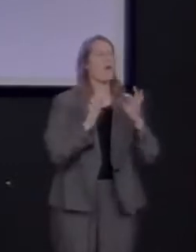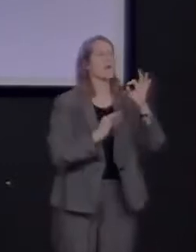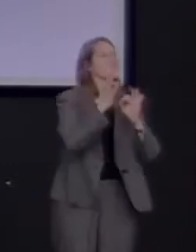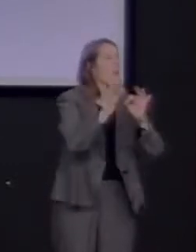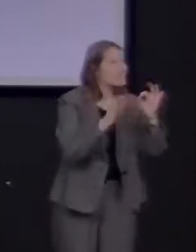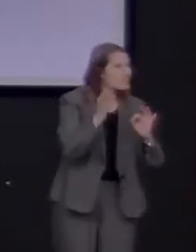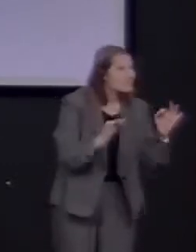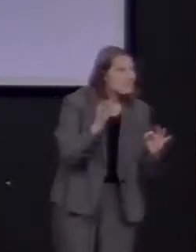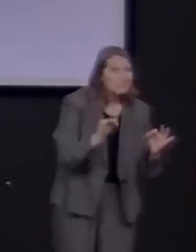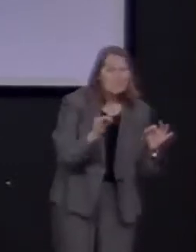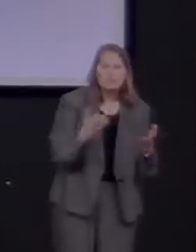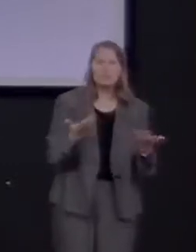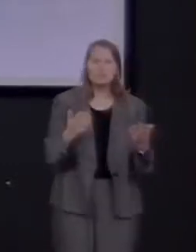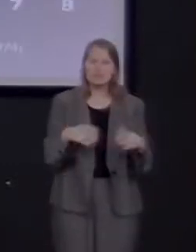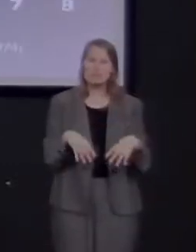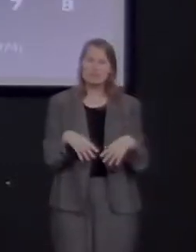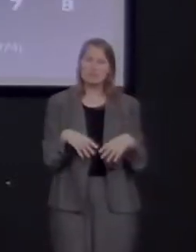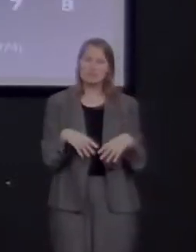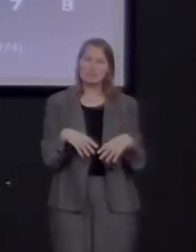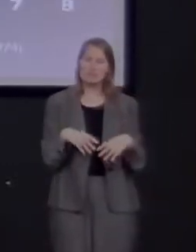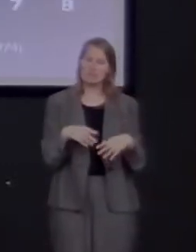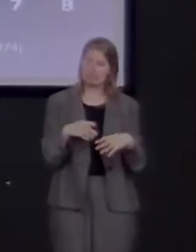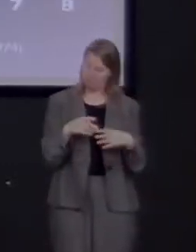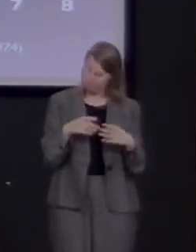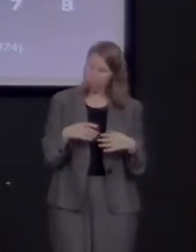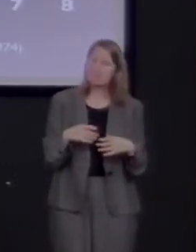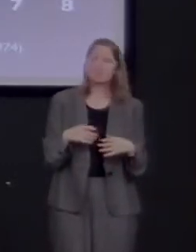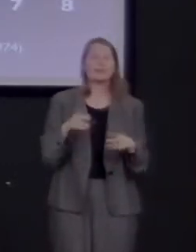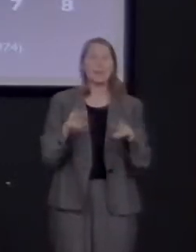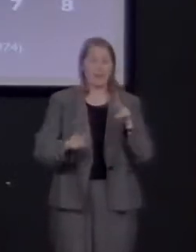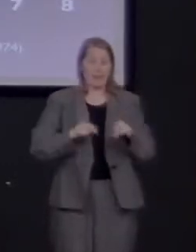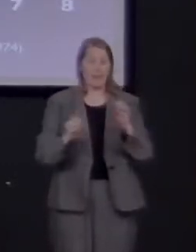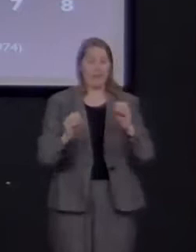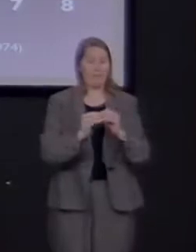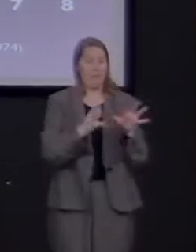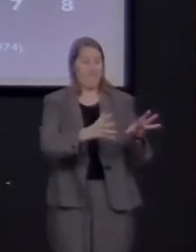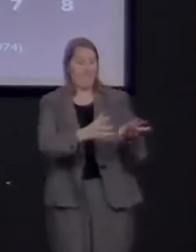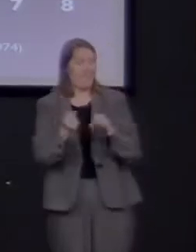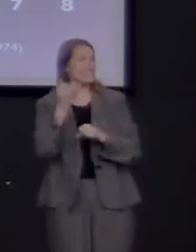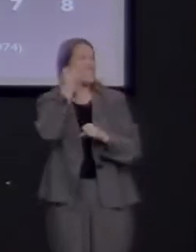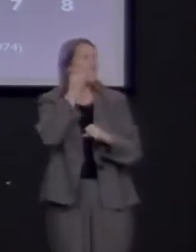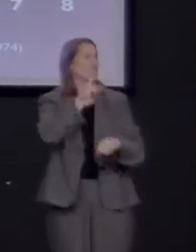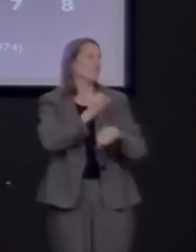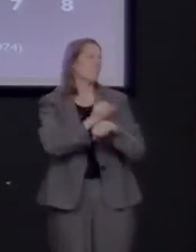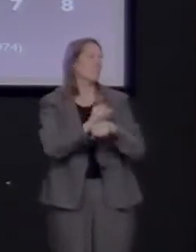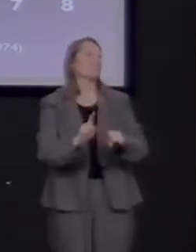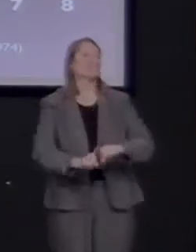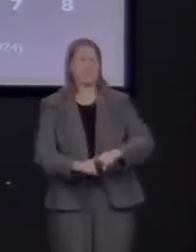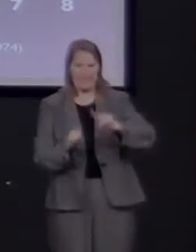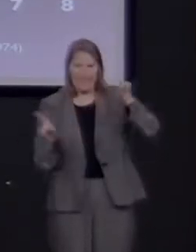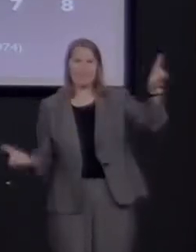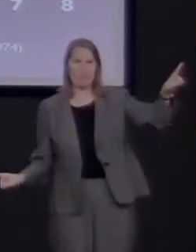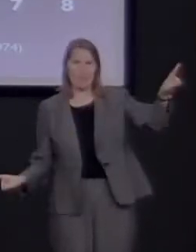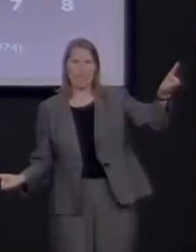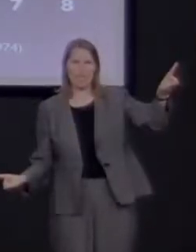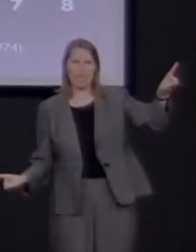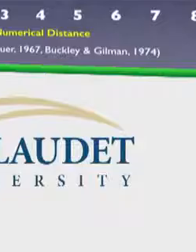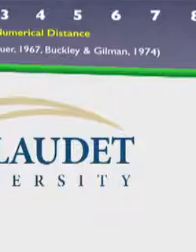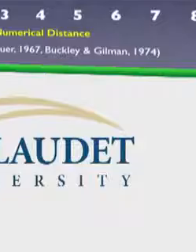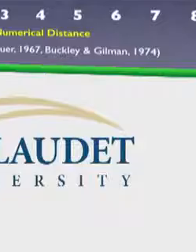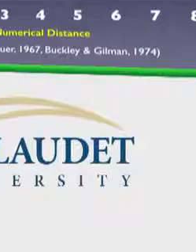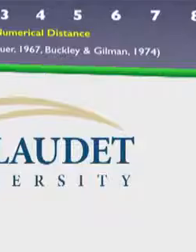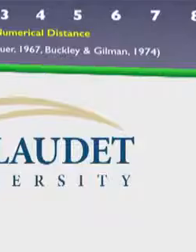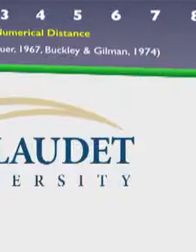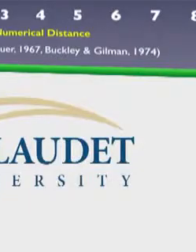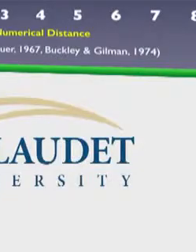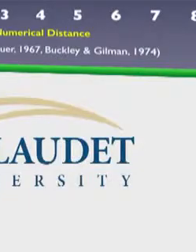is numerically larger. You also see that they're fastest when there's a large difference between the two numbers or the